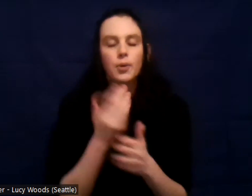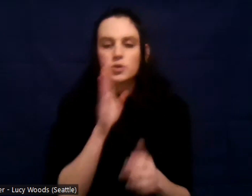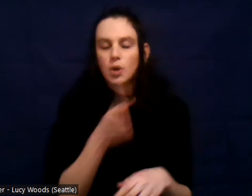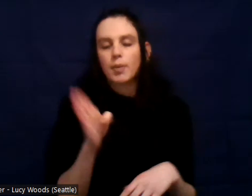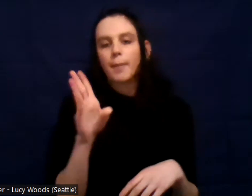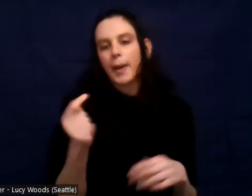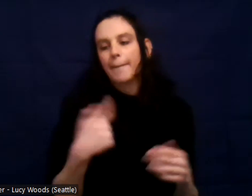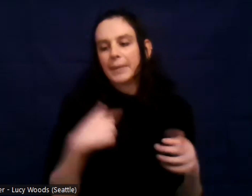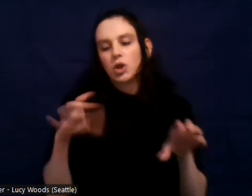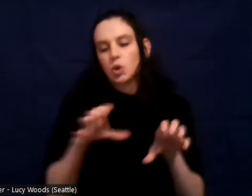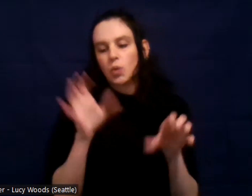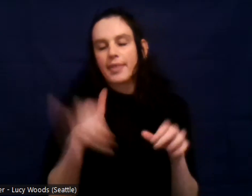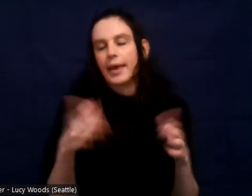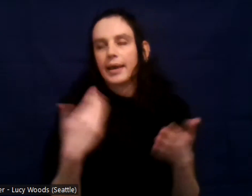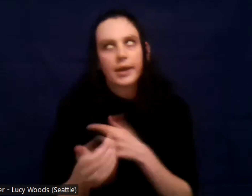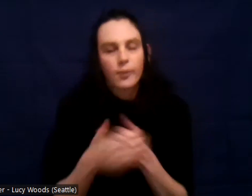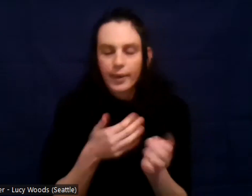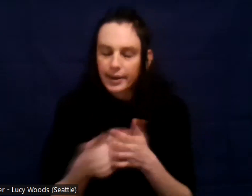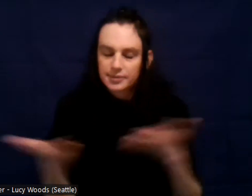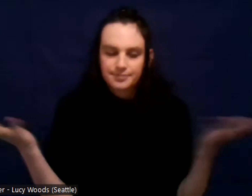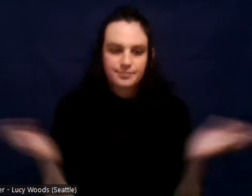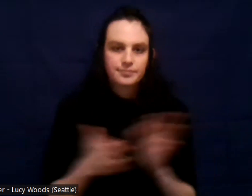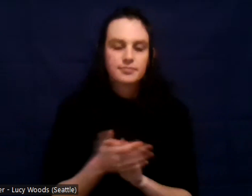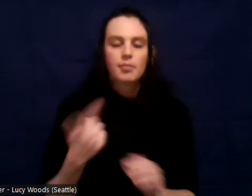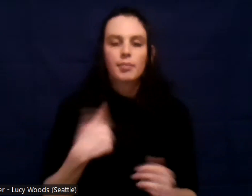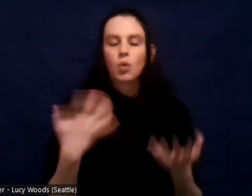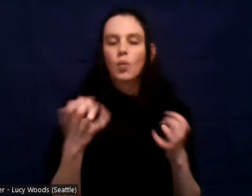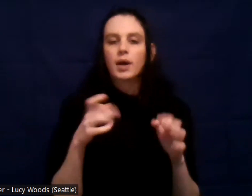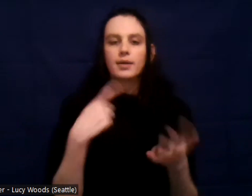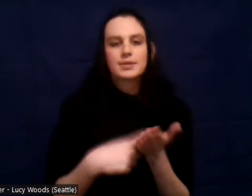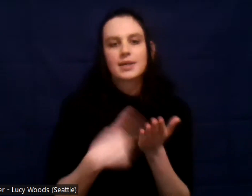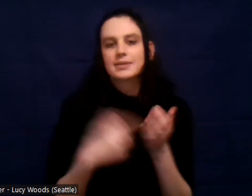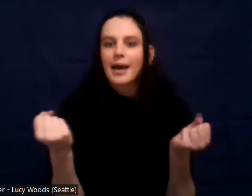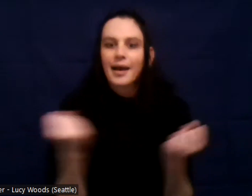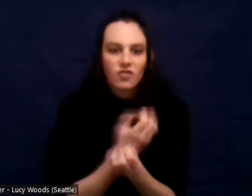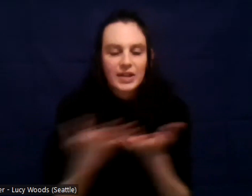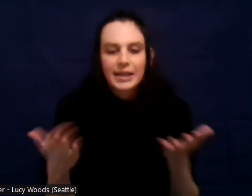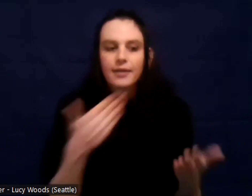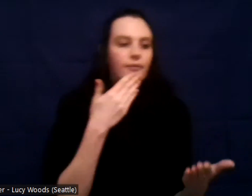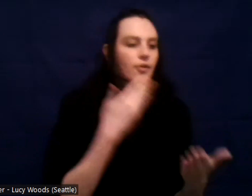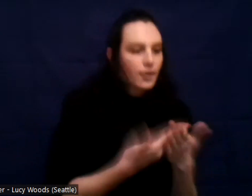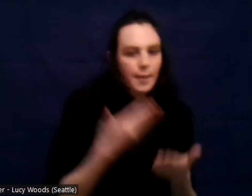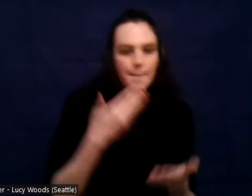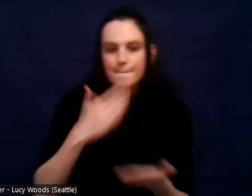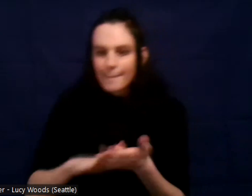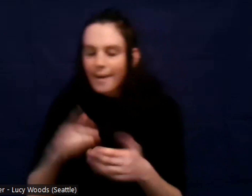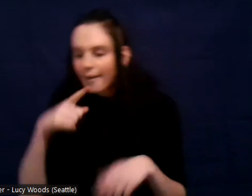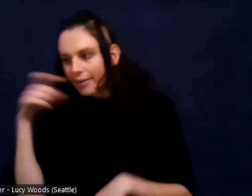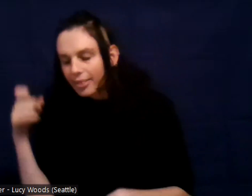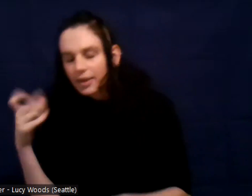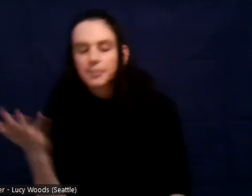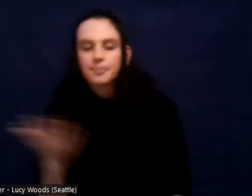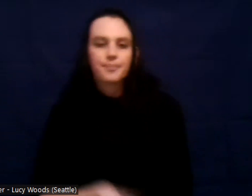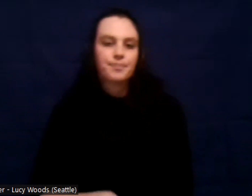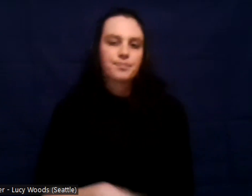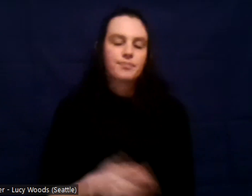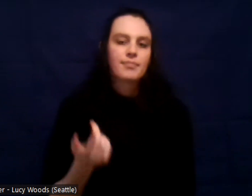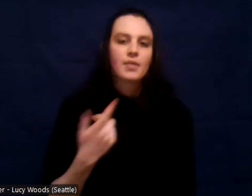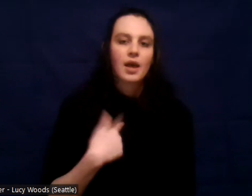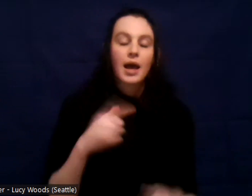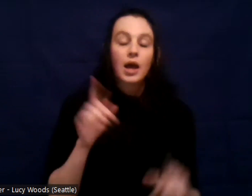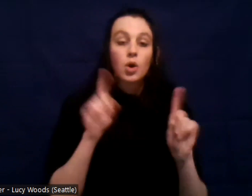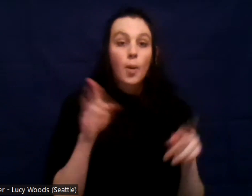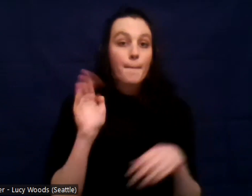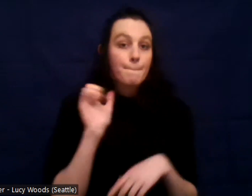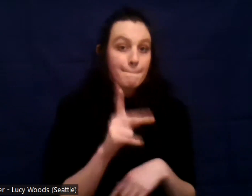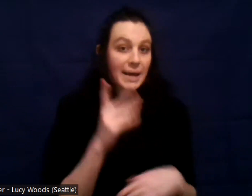Um, so that's been a journey. I ended up going back to school and getting my bachelor's in